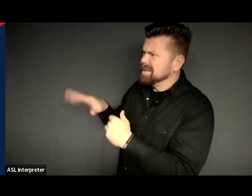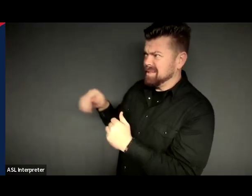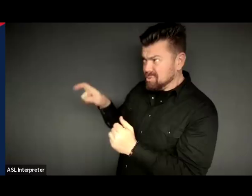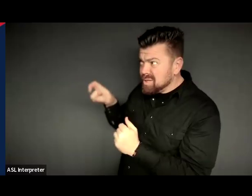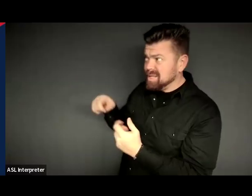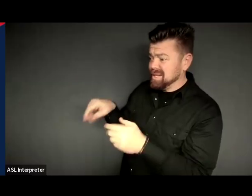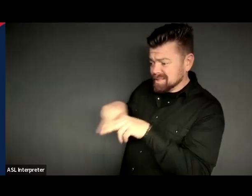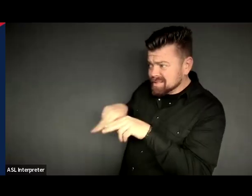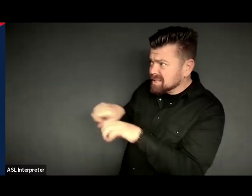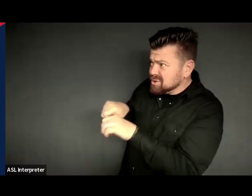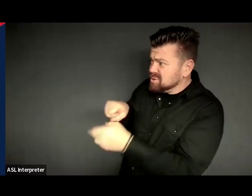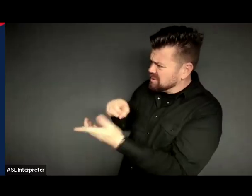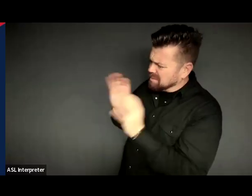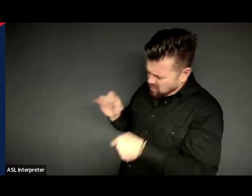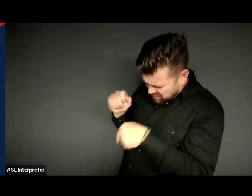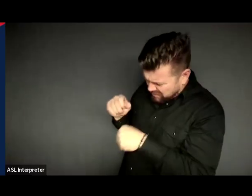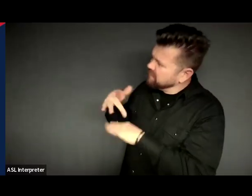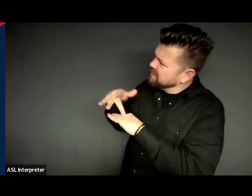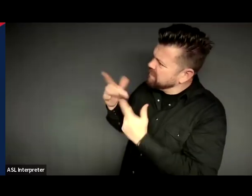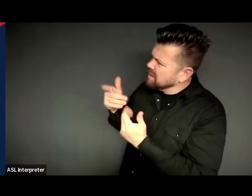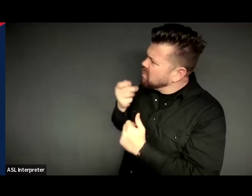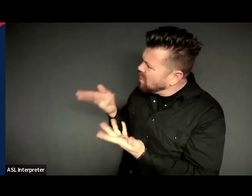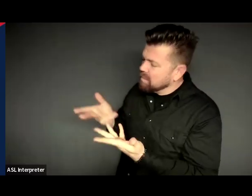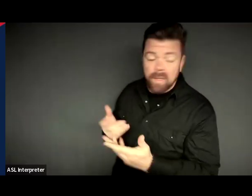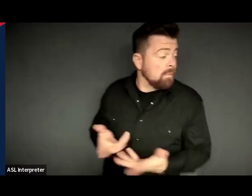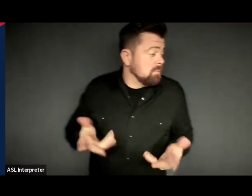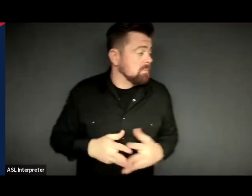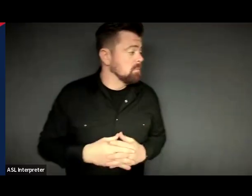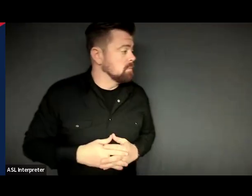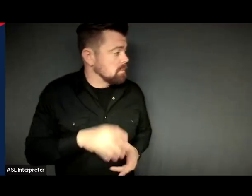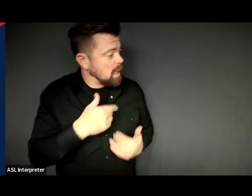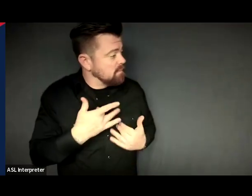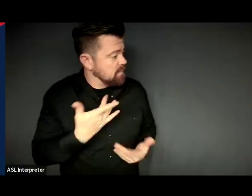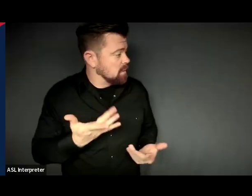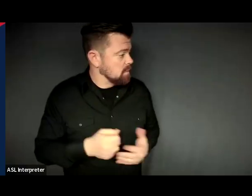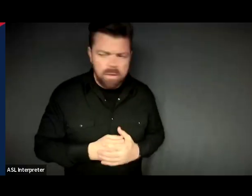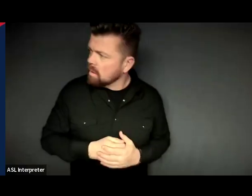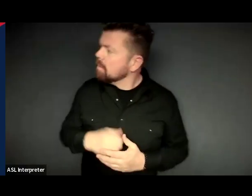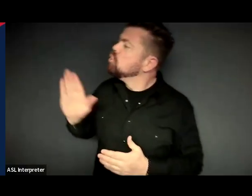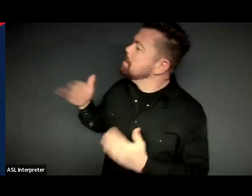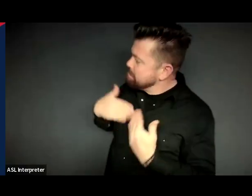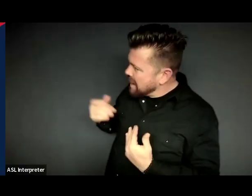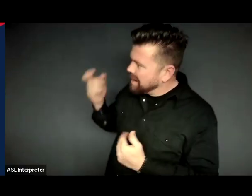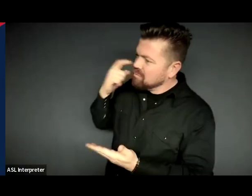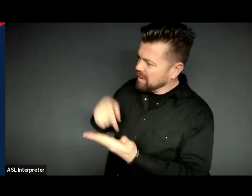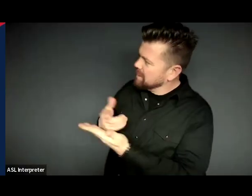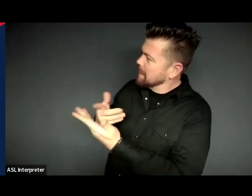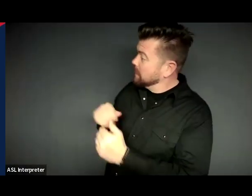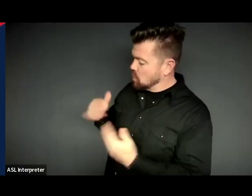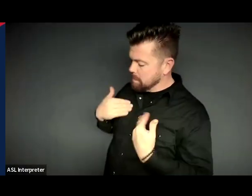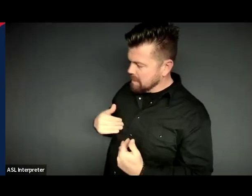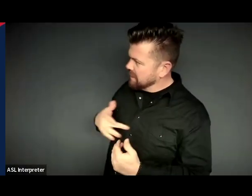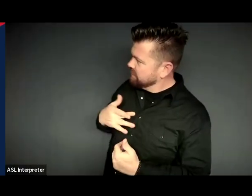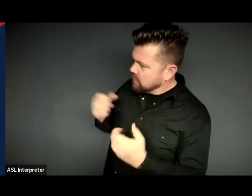wear warm socks. You've got to keep your feet warm. He's like, oh, I don't feel it. And I'm like, but your body does. Your body feels that cold and